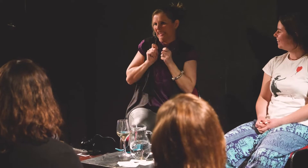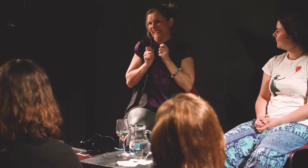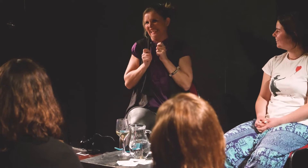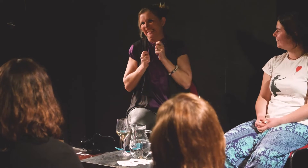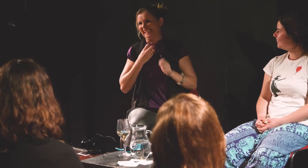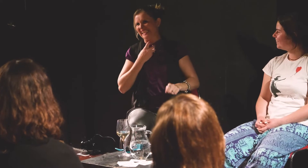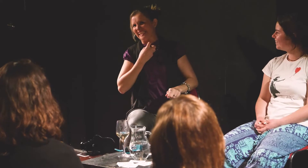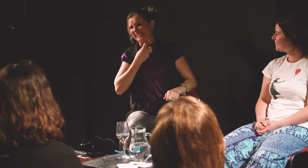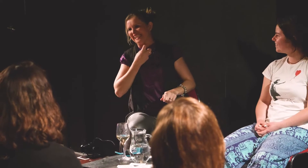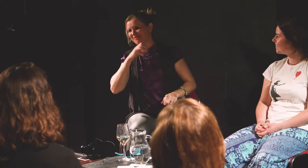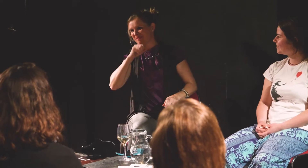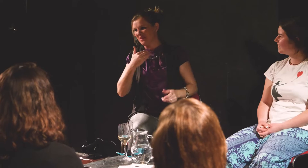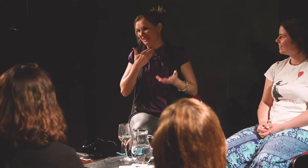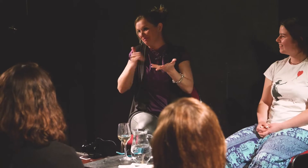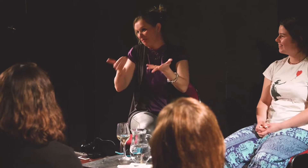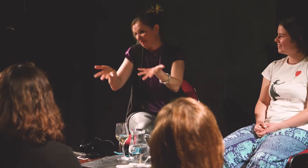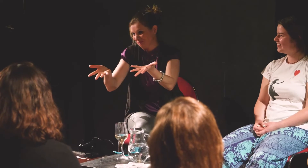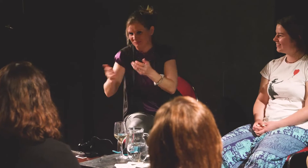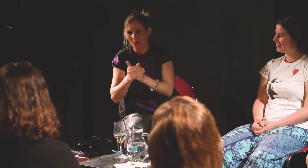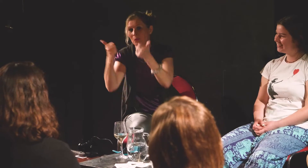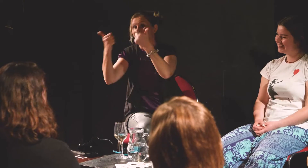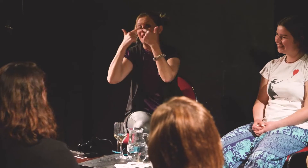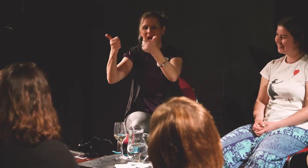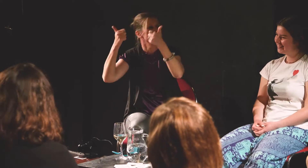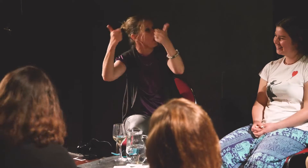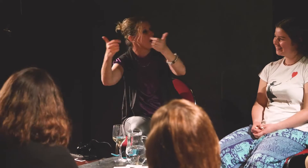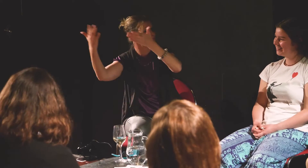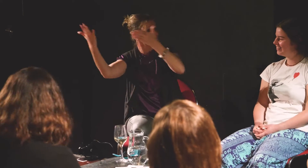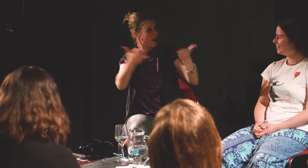David and I, accepting that. Maybe you might be able to grow a man's voice, Megan?